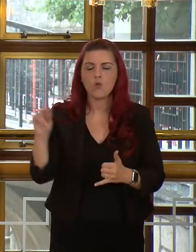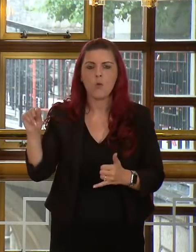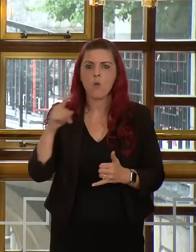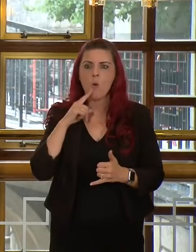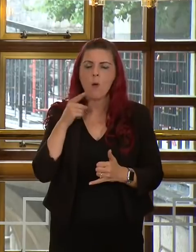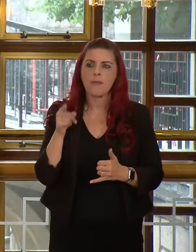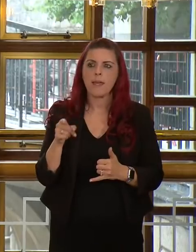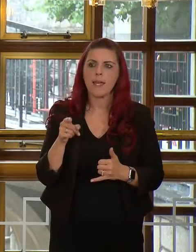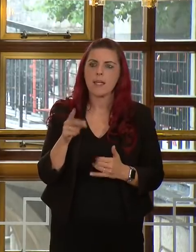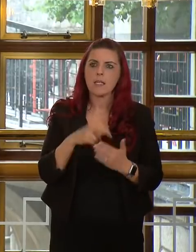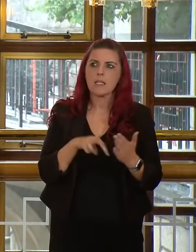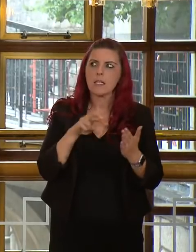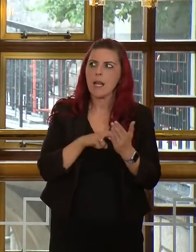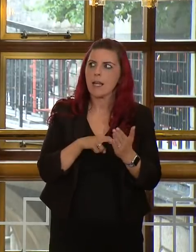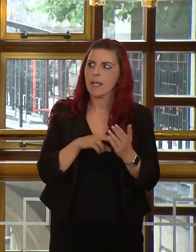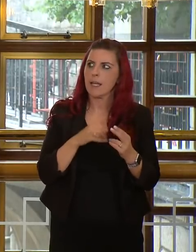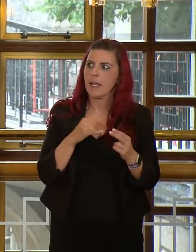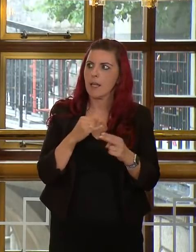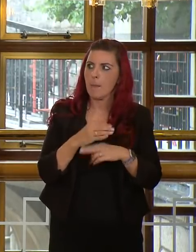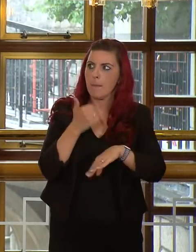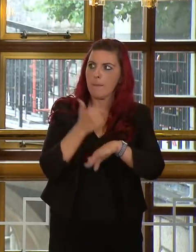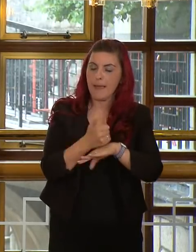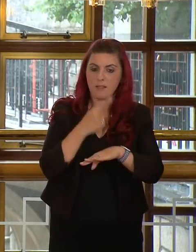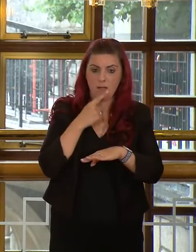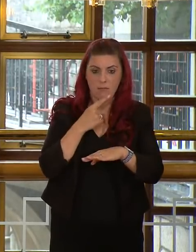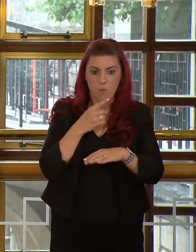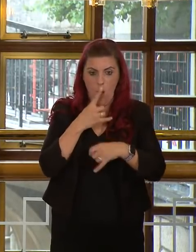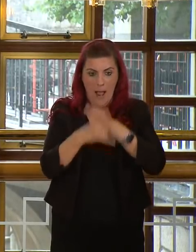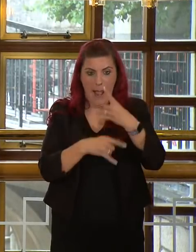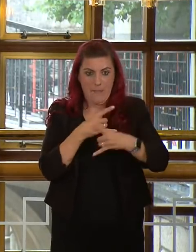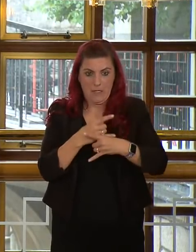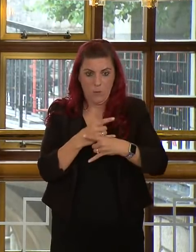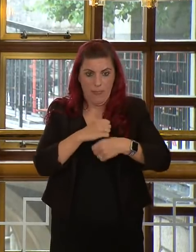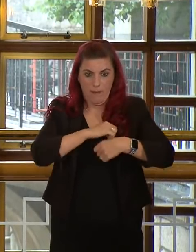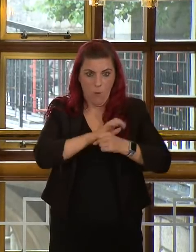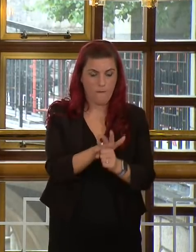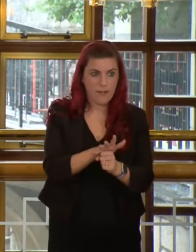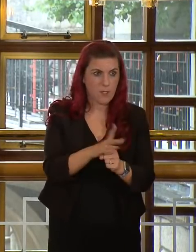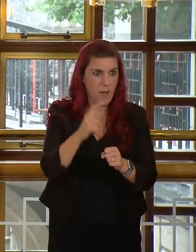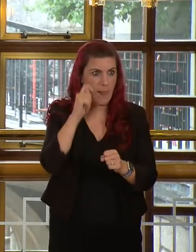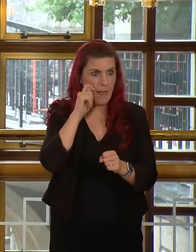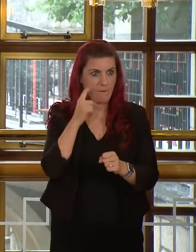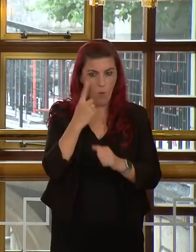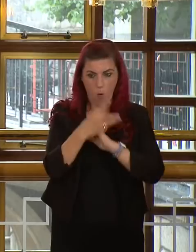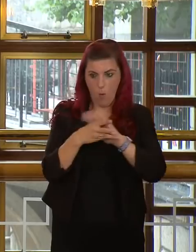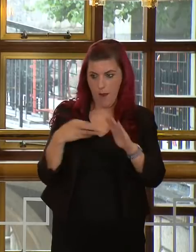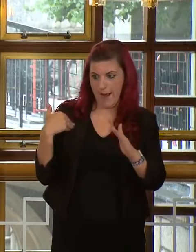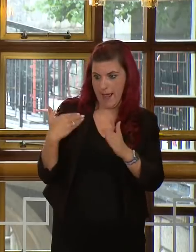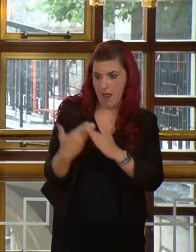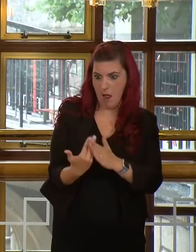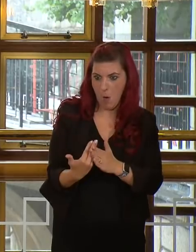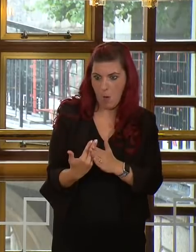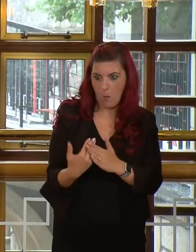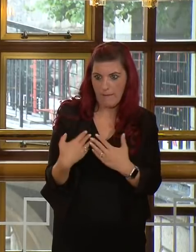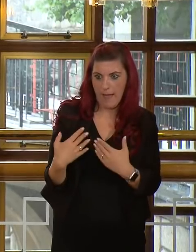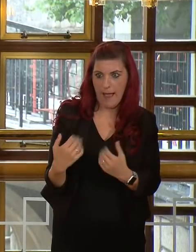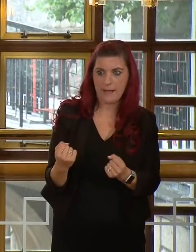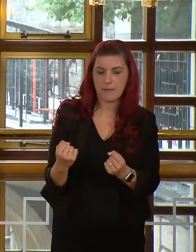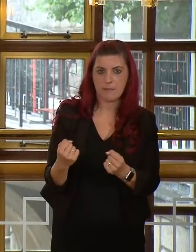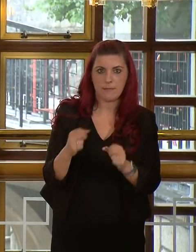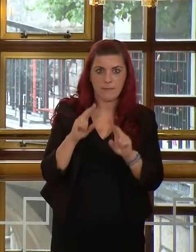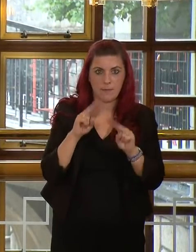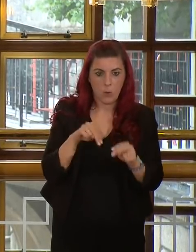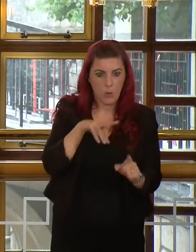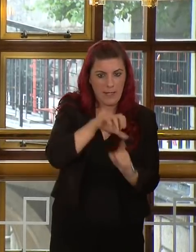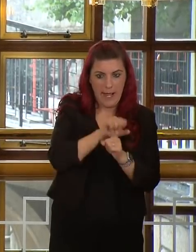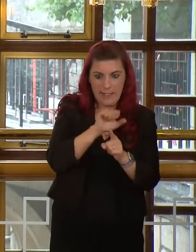on the behaviour of the virus, and for I think well over a week now we've had new cases